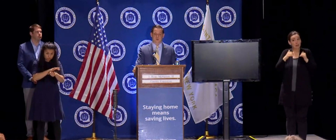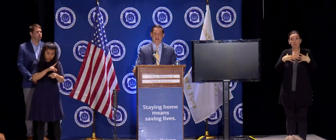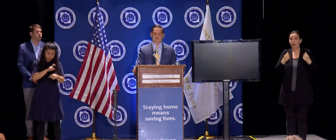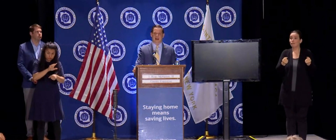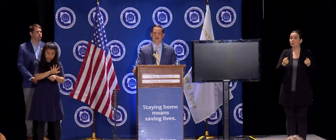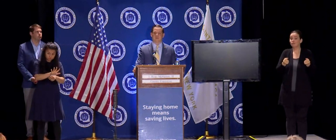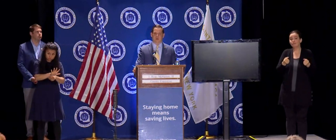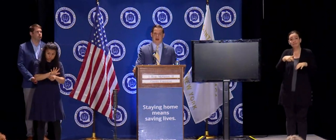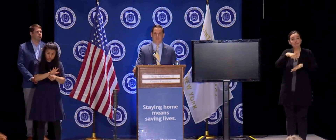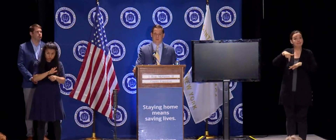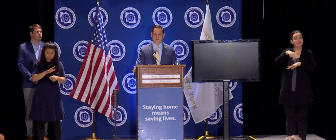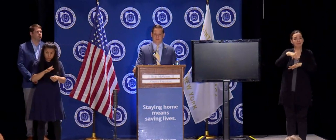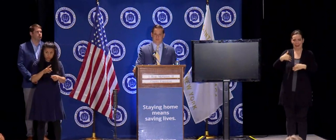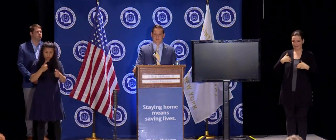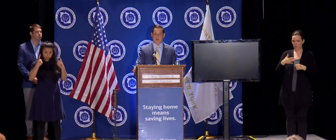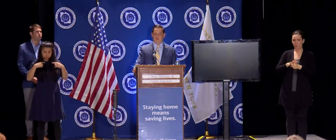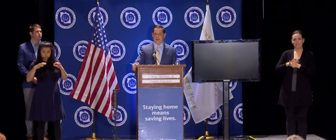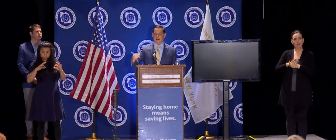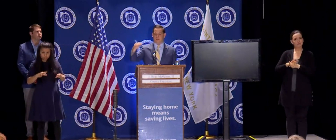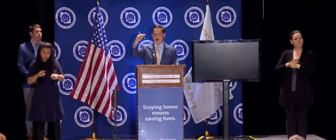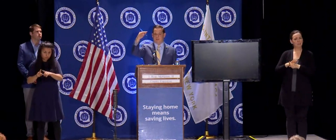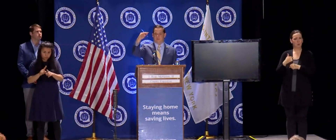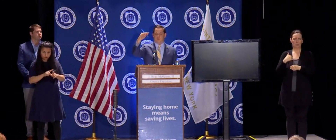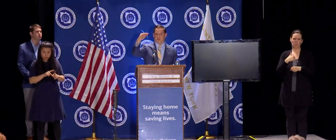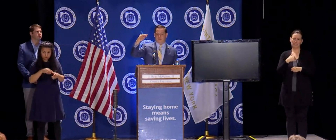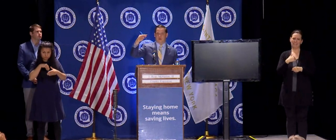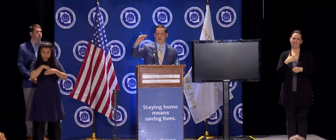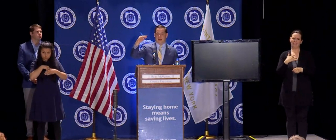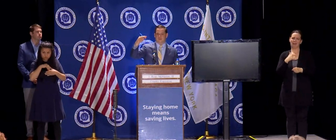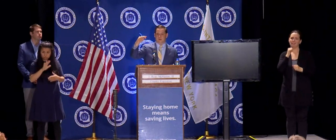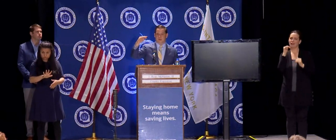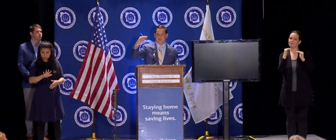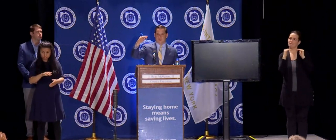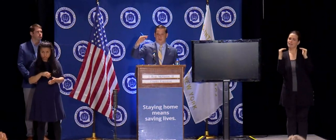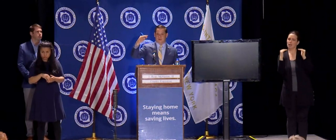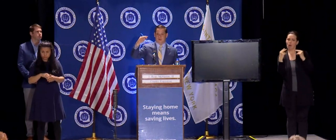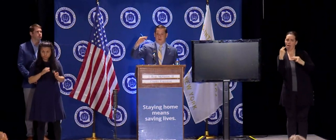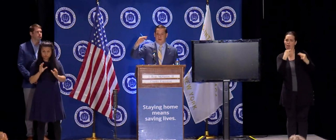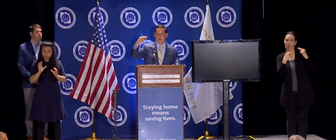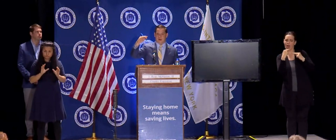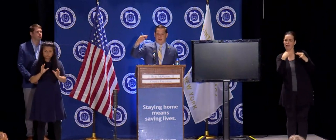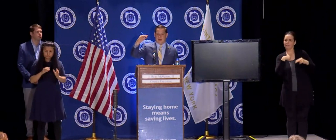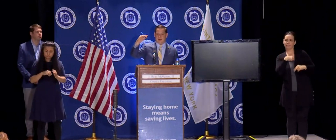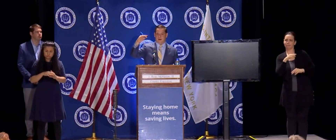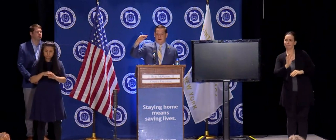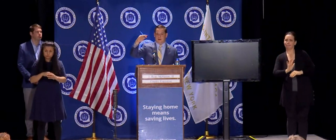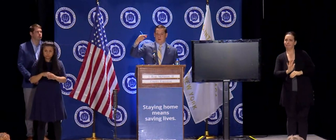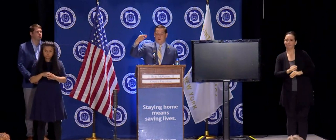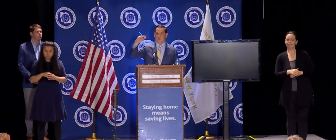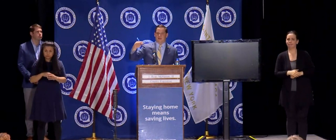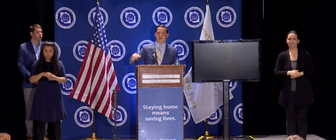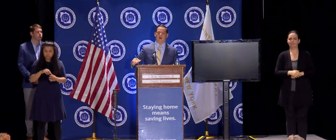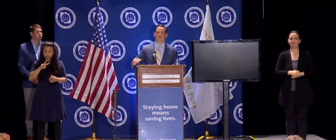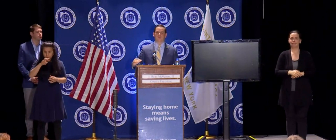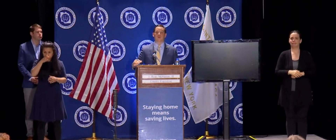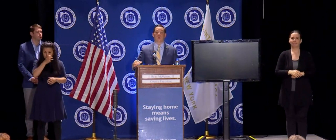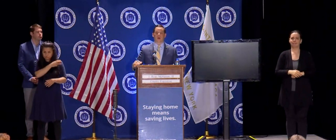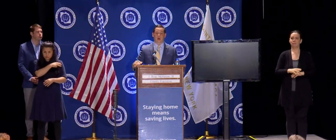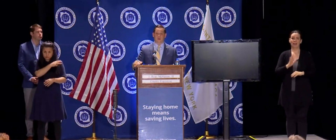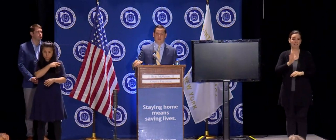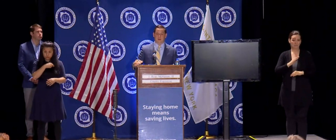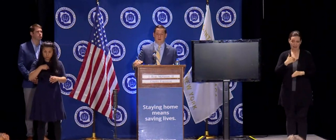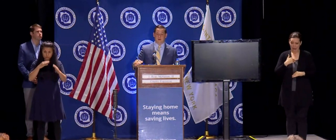monitored because we never had a problem. If we had a problem and we had 200 hospitalizations, and then we went down